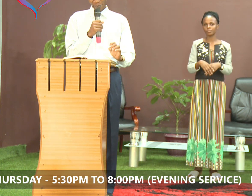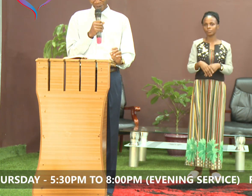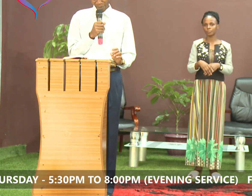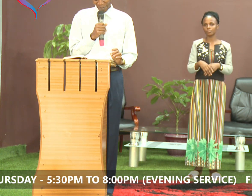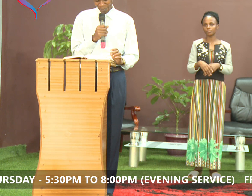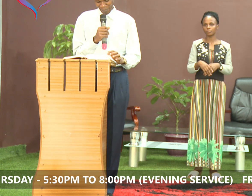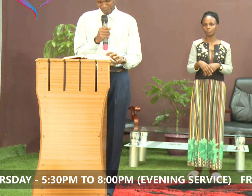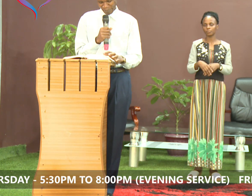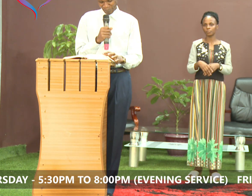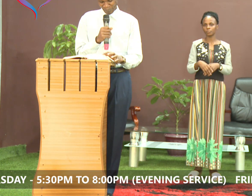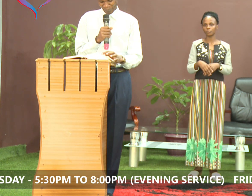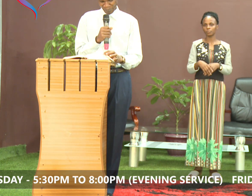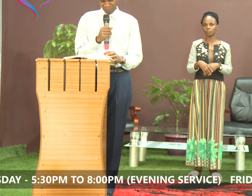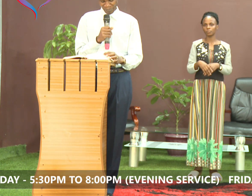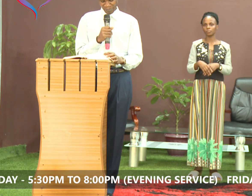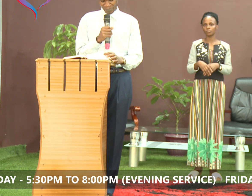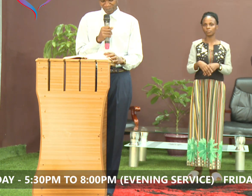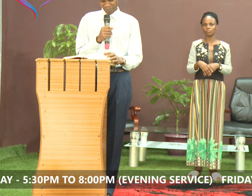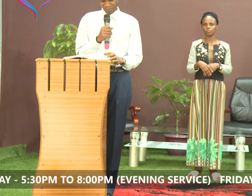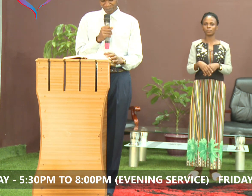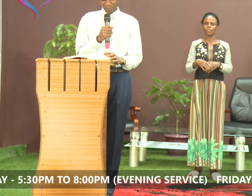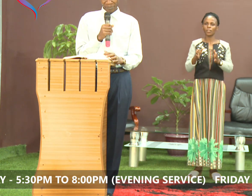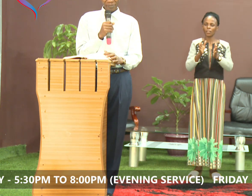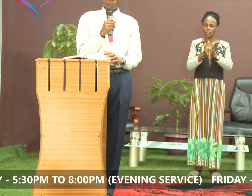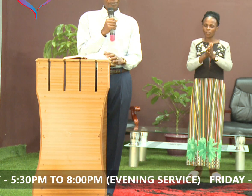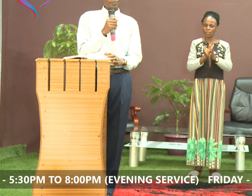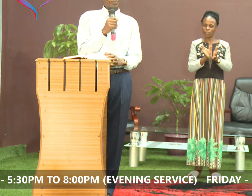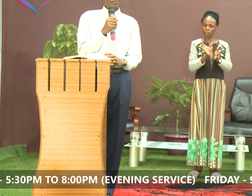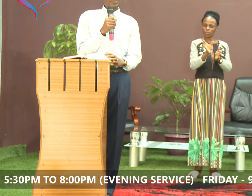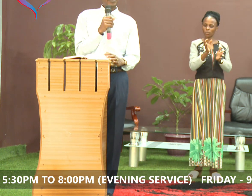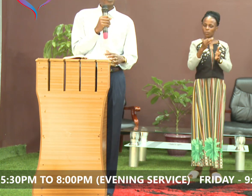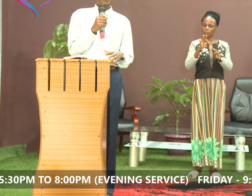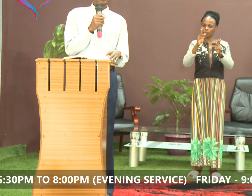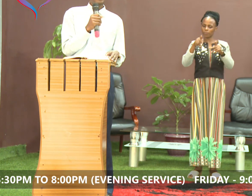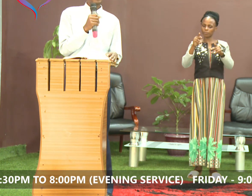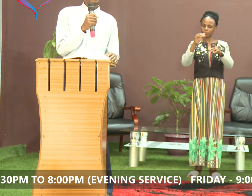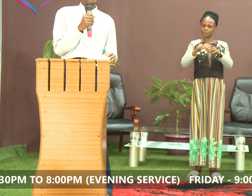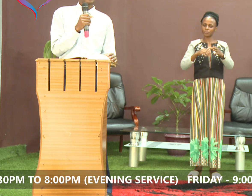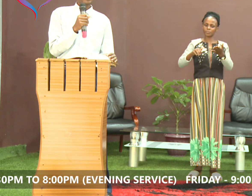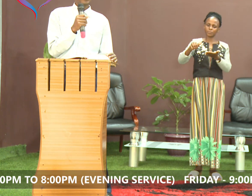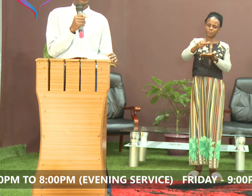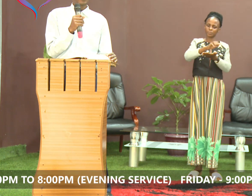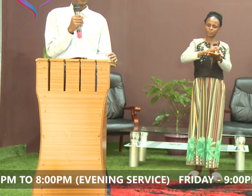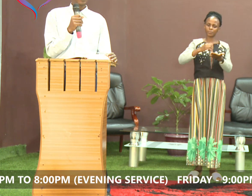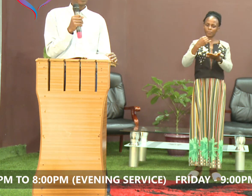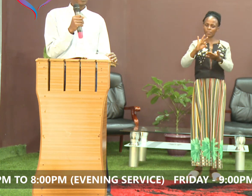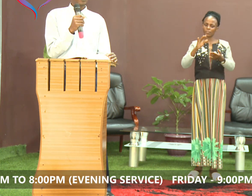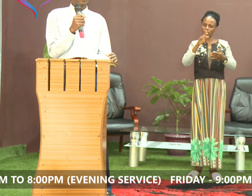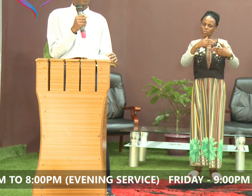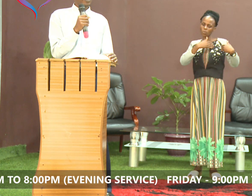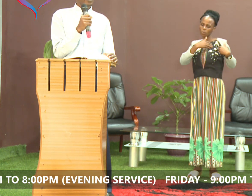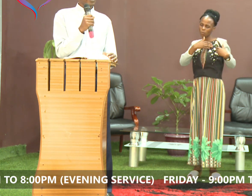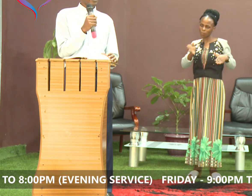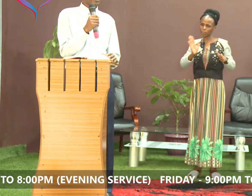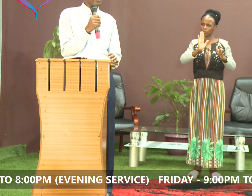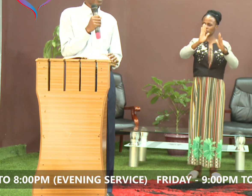mu parable eno. And the kind of people that are in that environment, if you open up your home